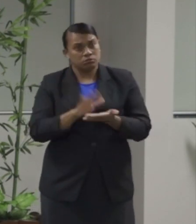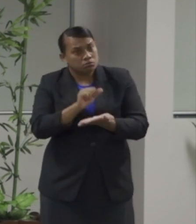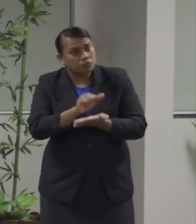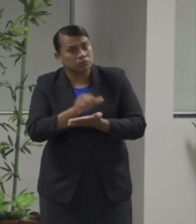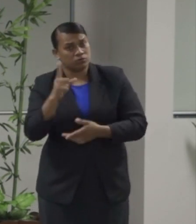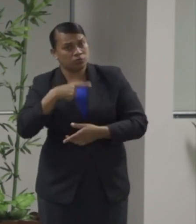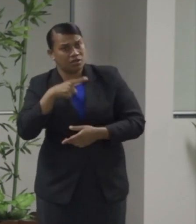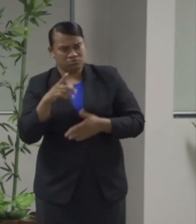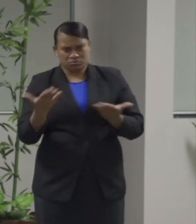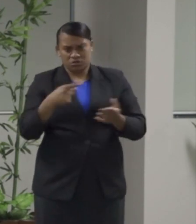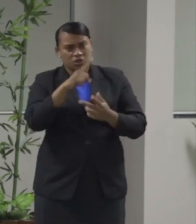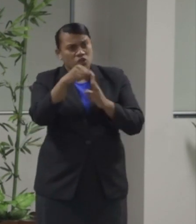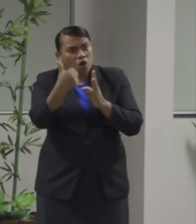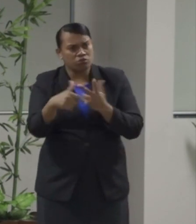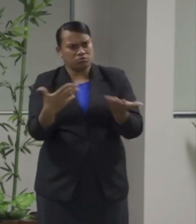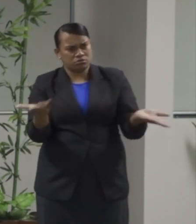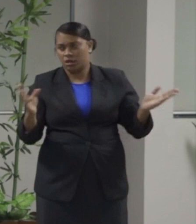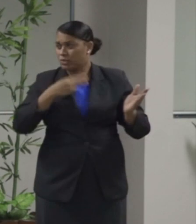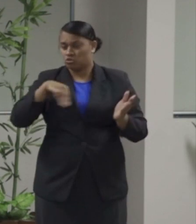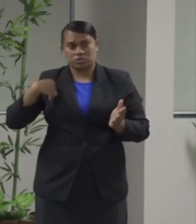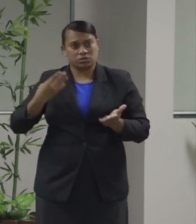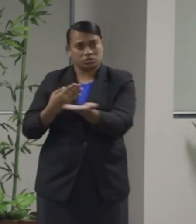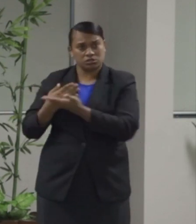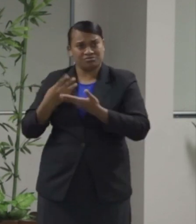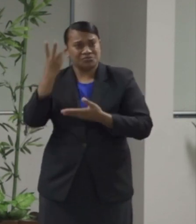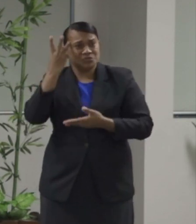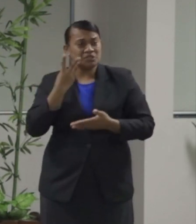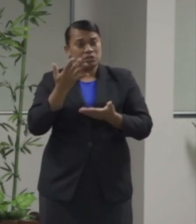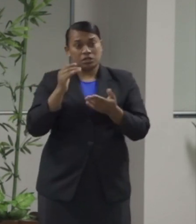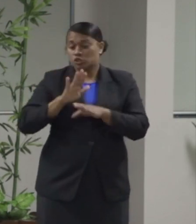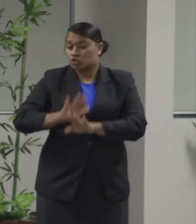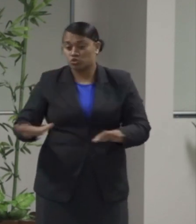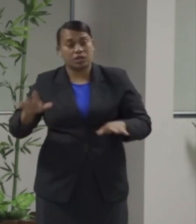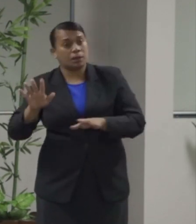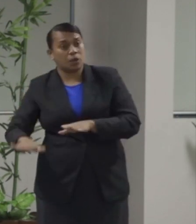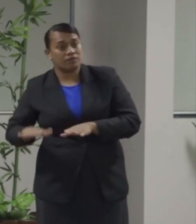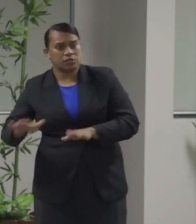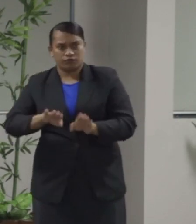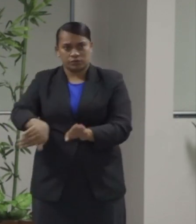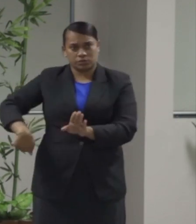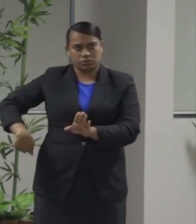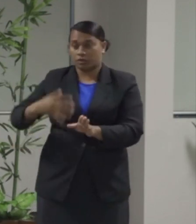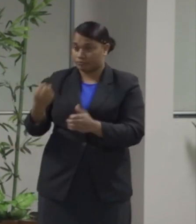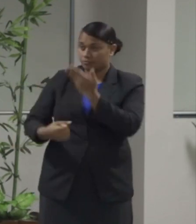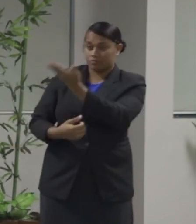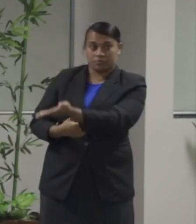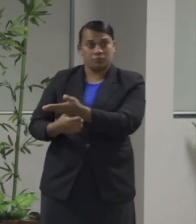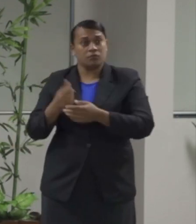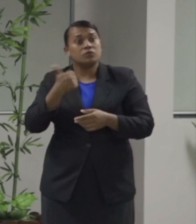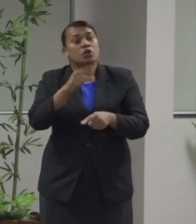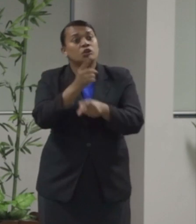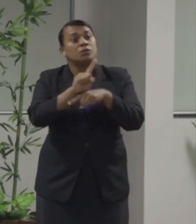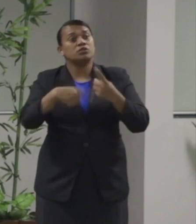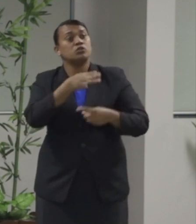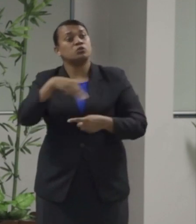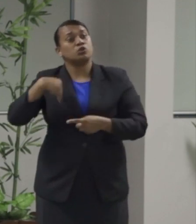by Minister Hon, who can speak more about the support the Ministry of Women is able to provide to